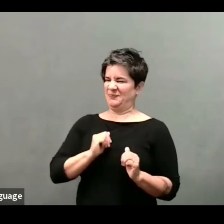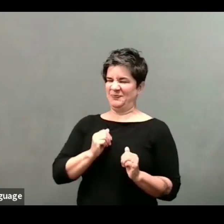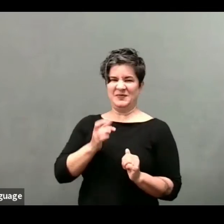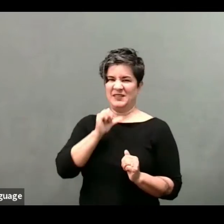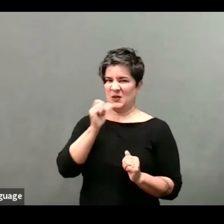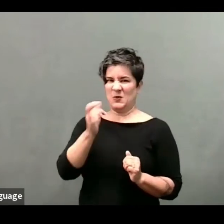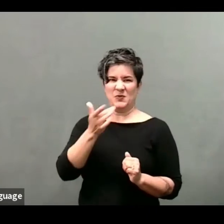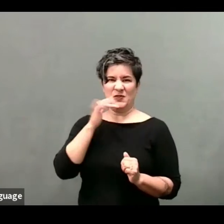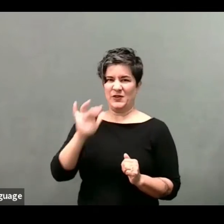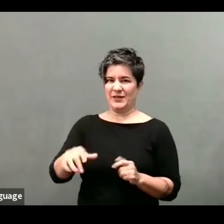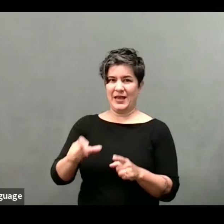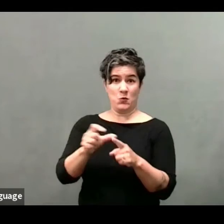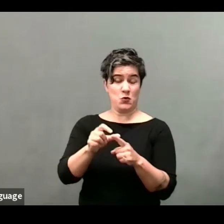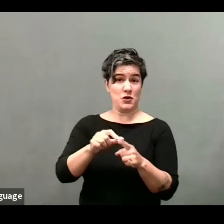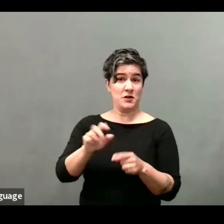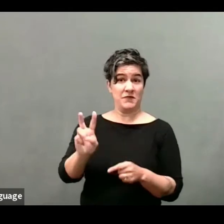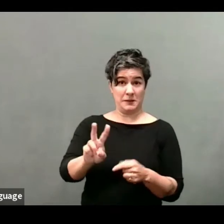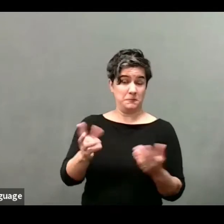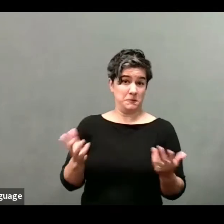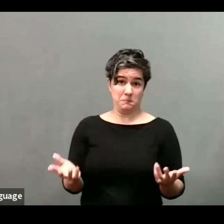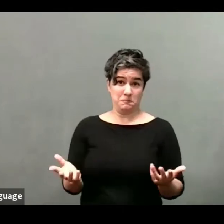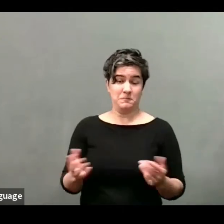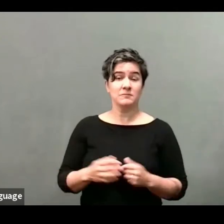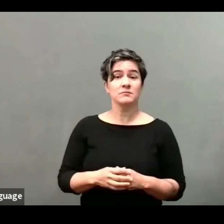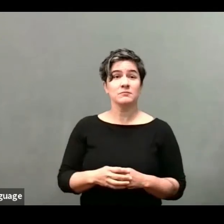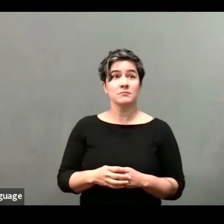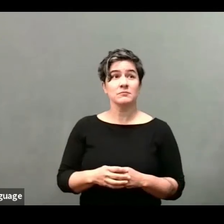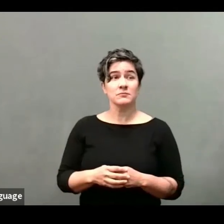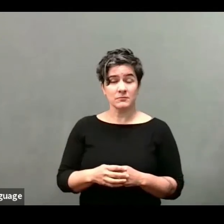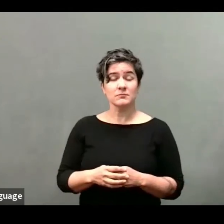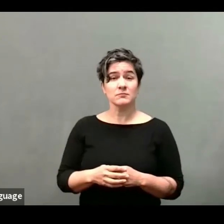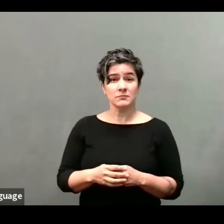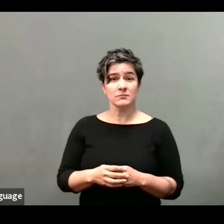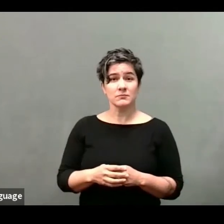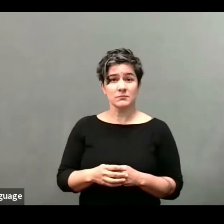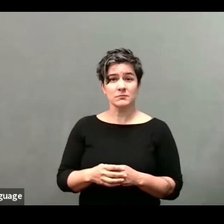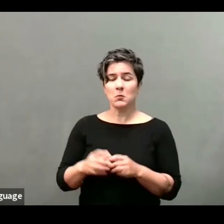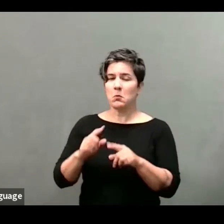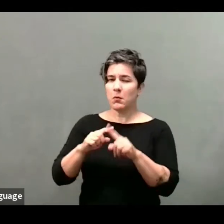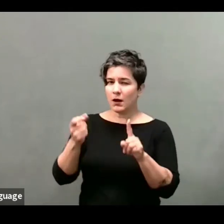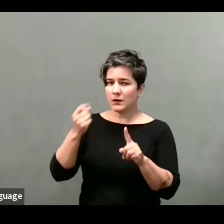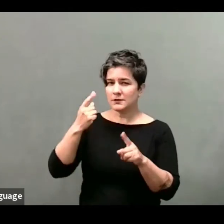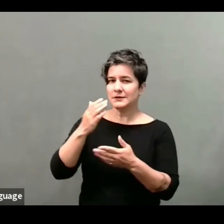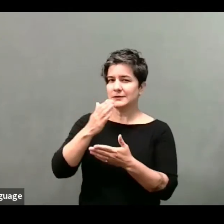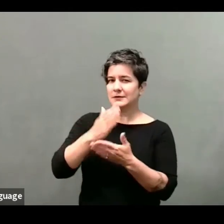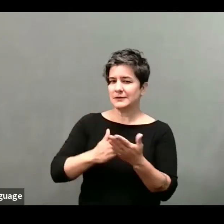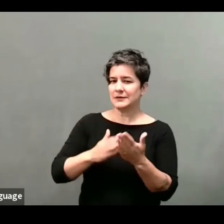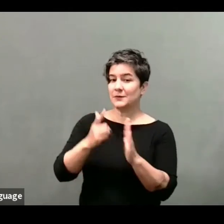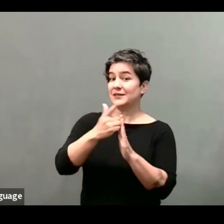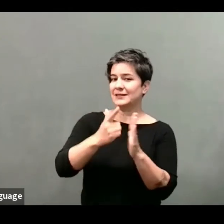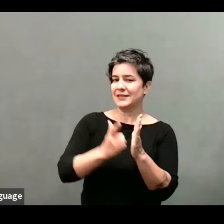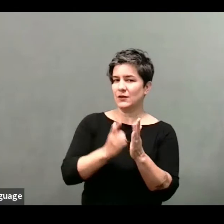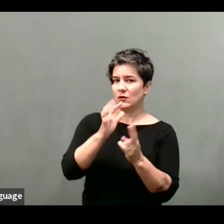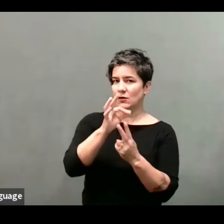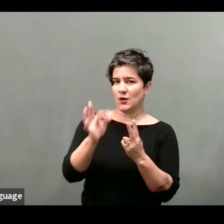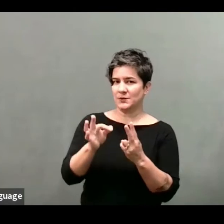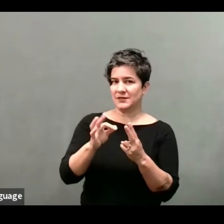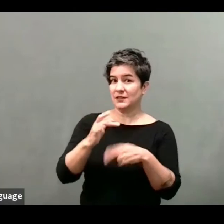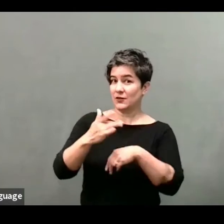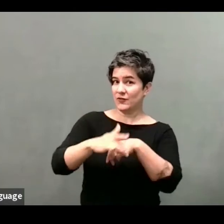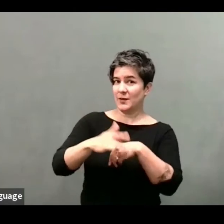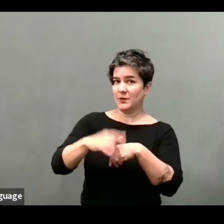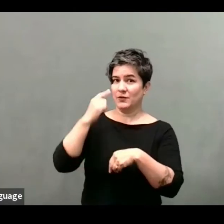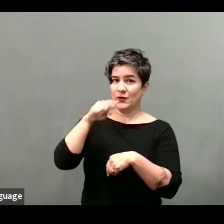prefer that. However, because I will be talking a little bit about some of the legal options available to these